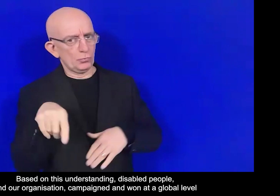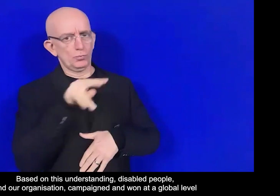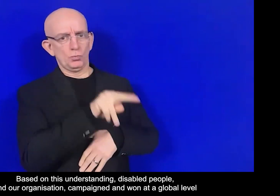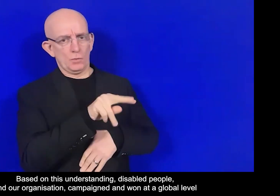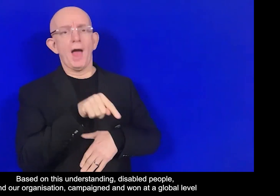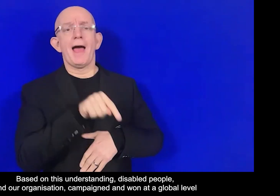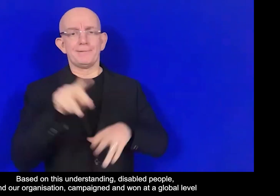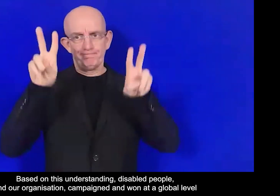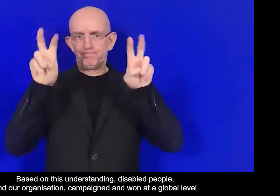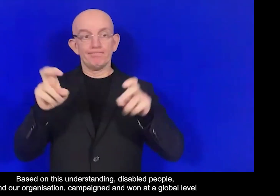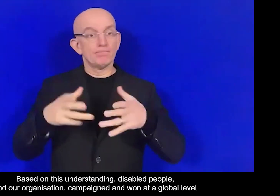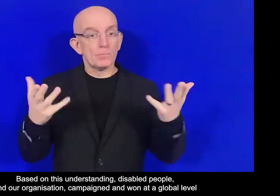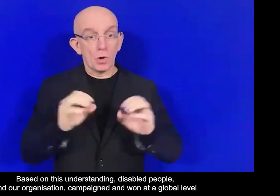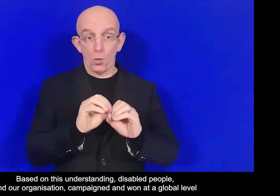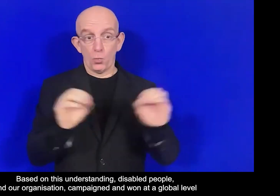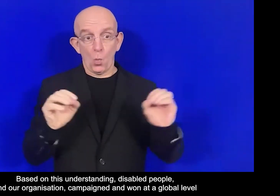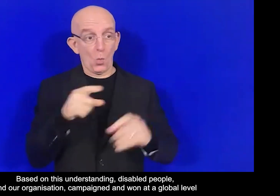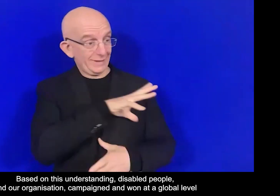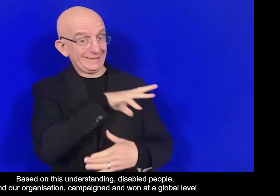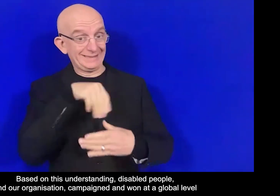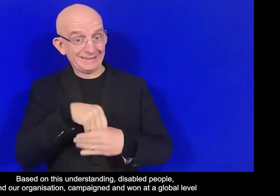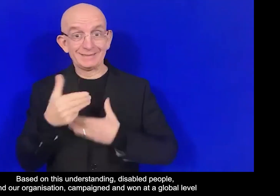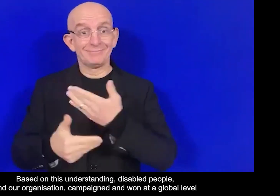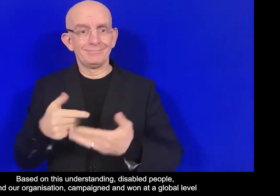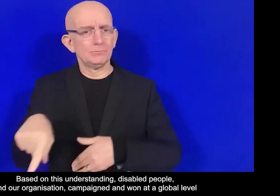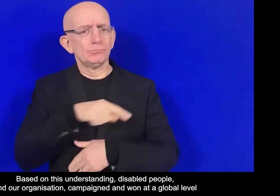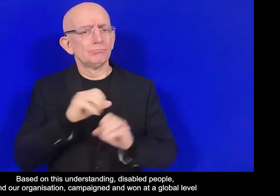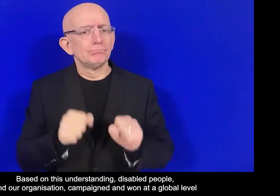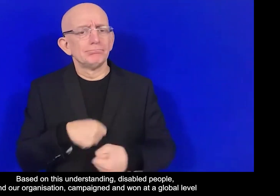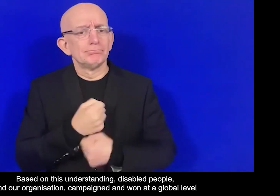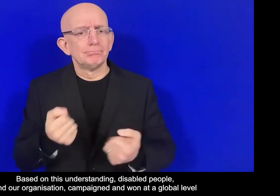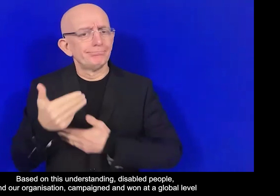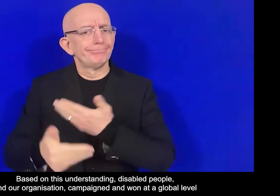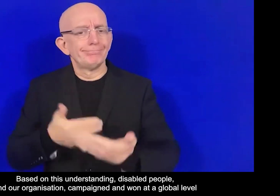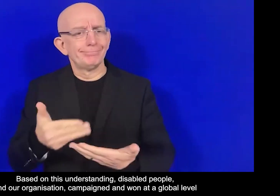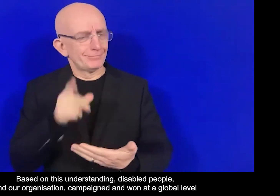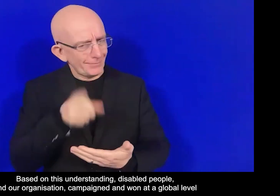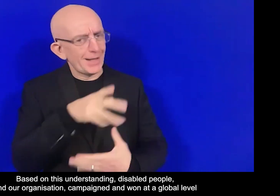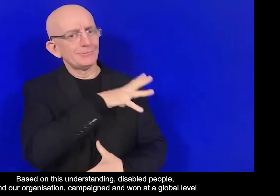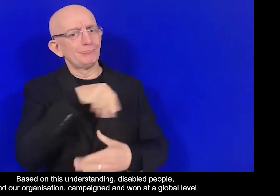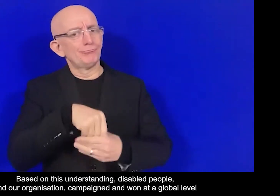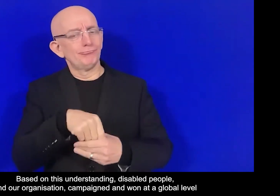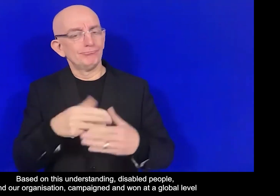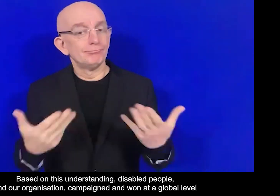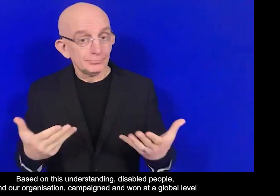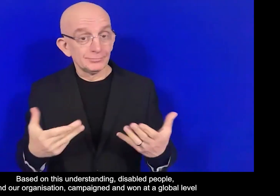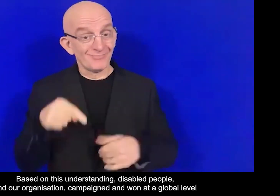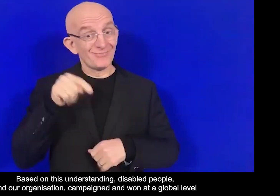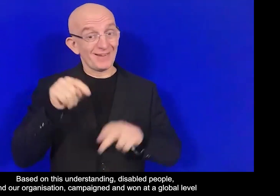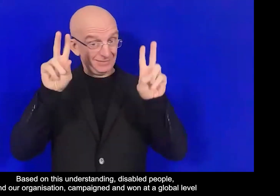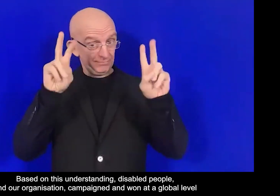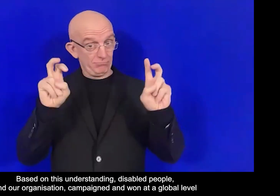Based on this understanding, disabled people and our organization campaign and